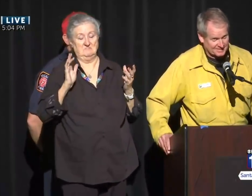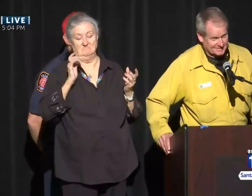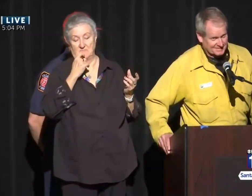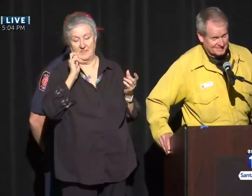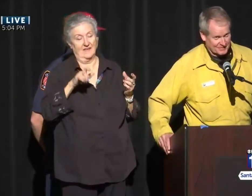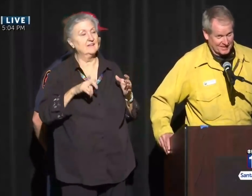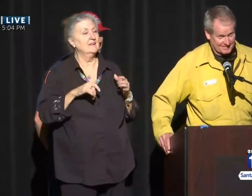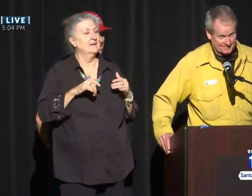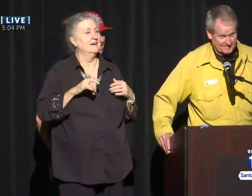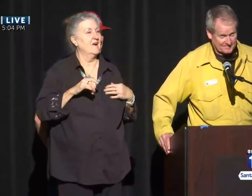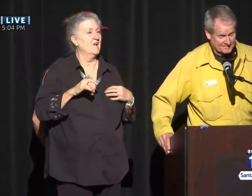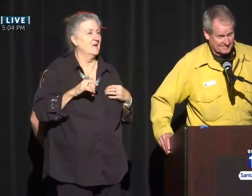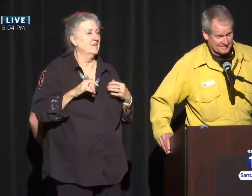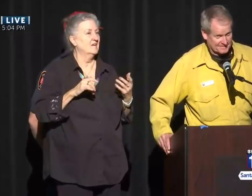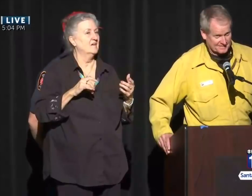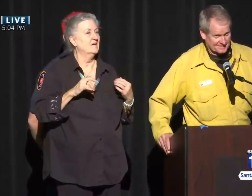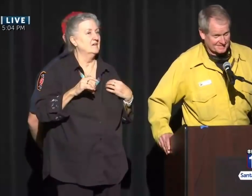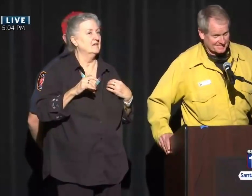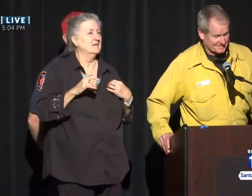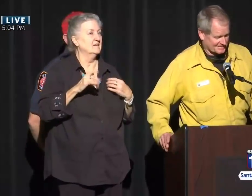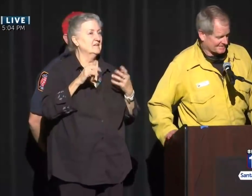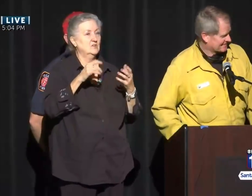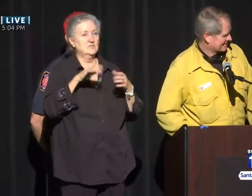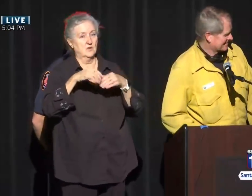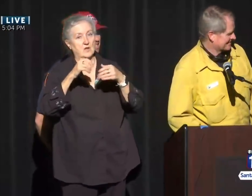that way. Well, we don't want you breaking the windows.